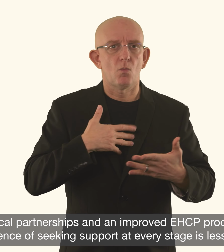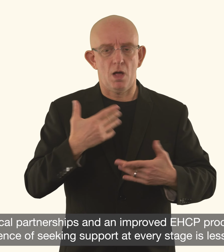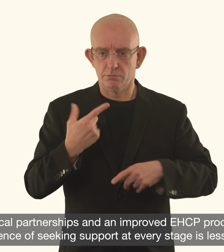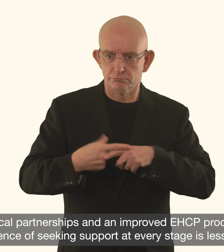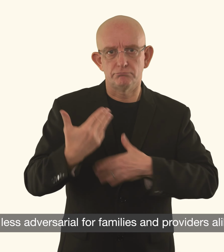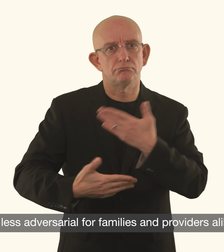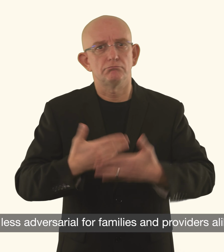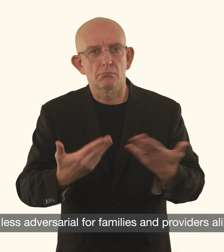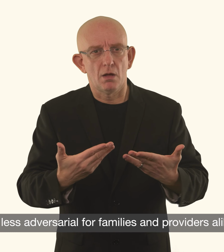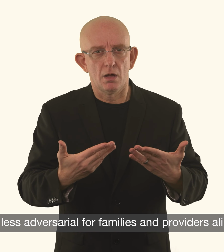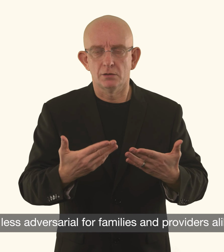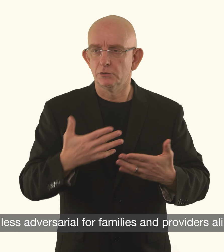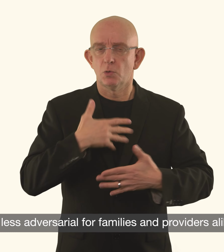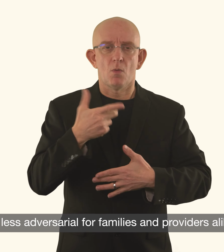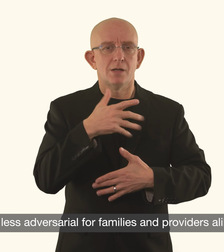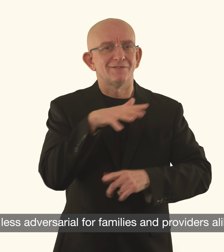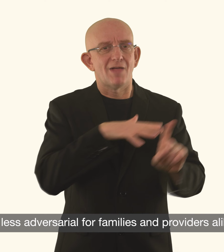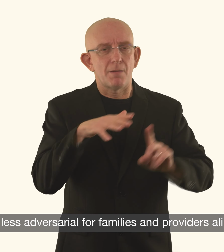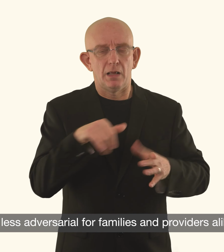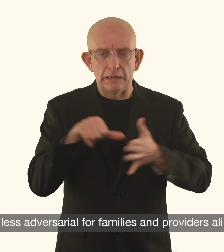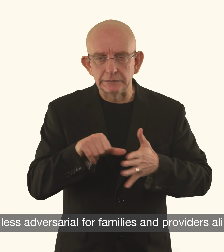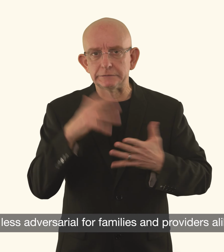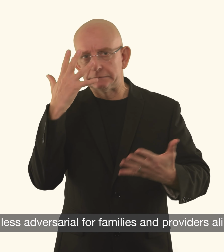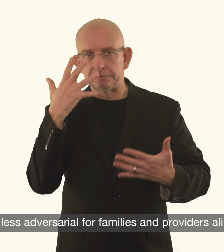And less adversarial for families and providers alike.